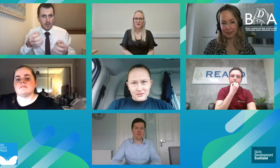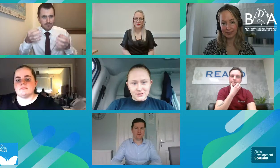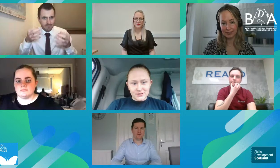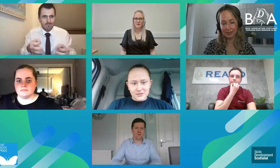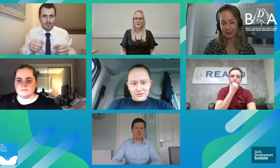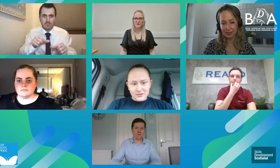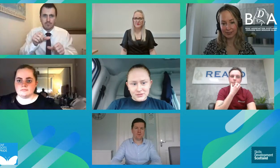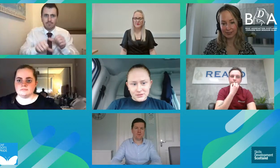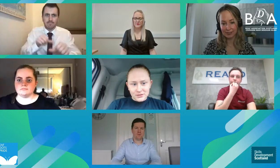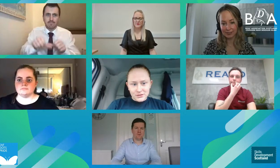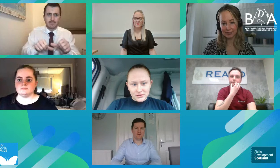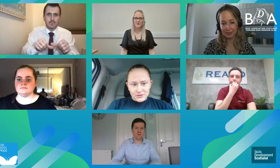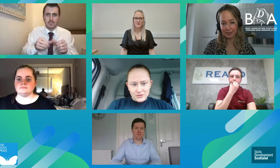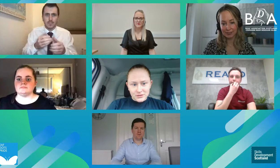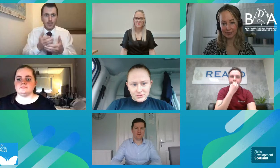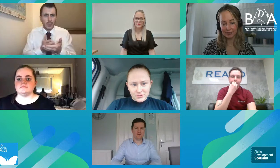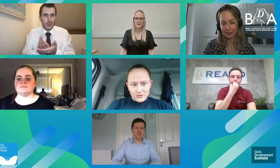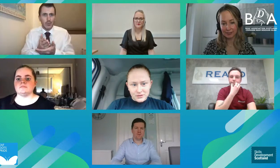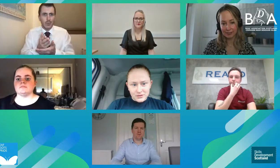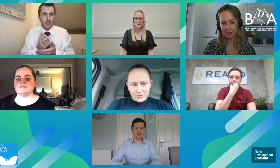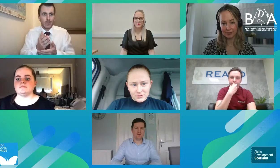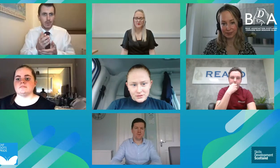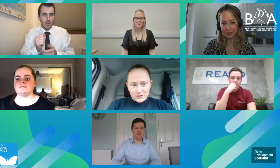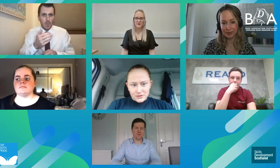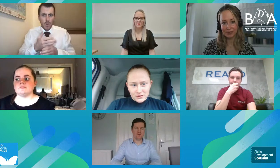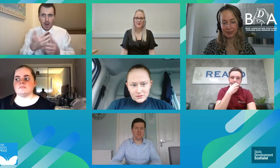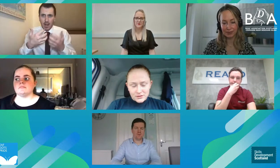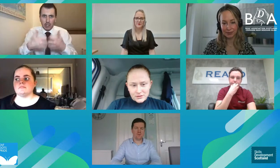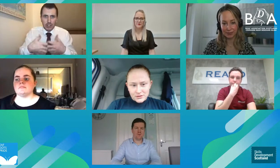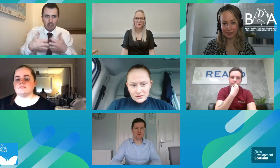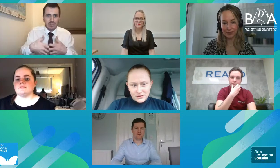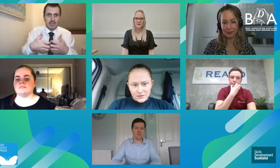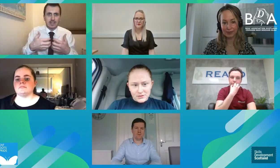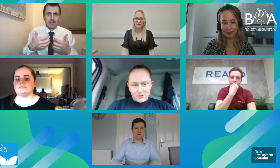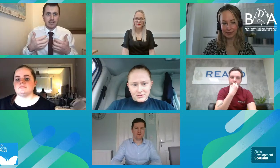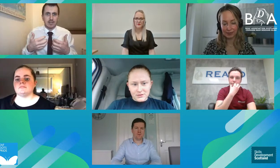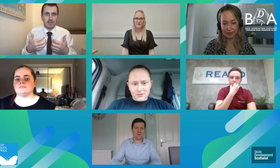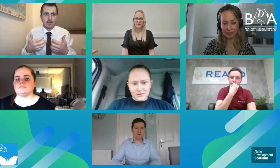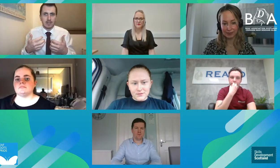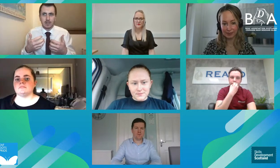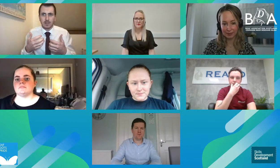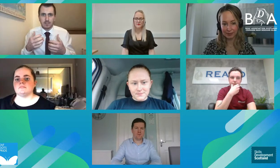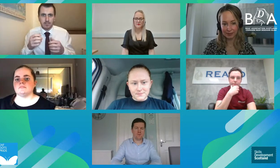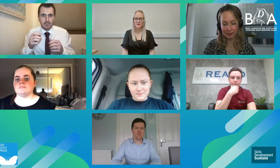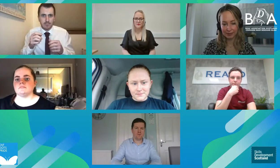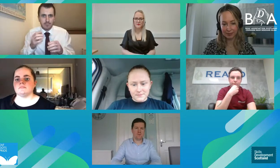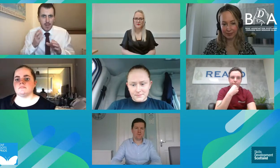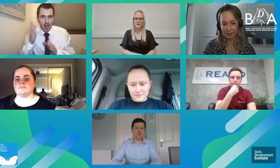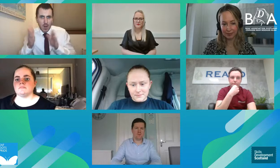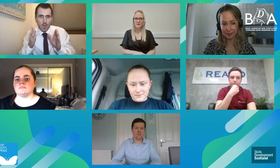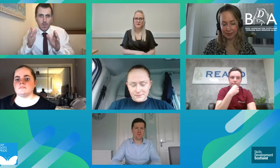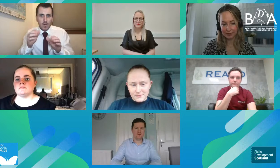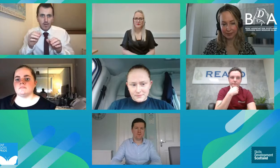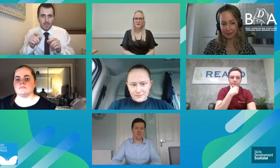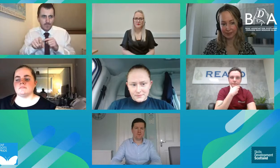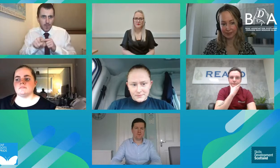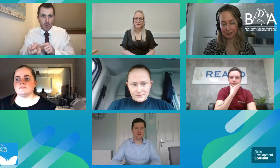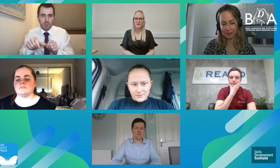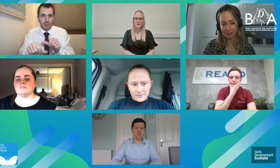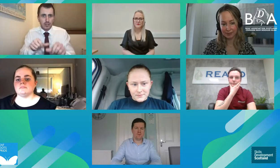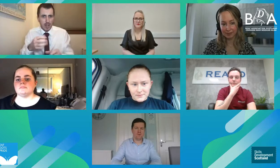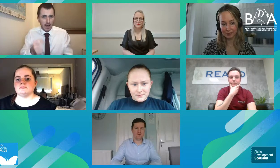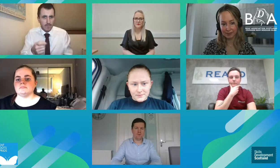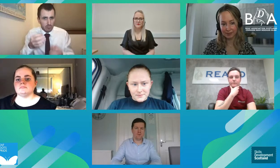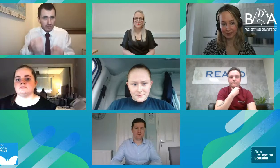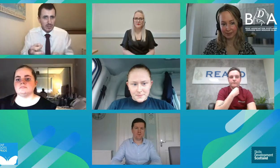Oliver spoke about the policies and the guidelines in place, quality control. So do you have similar